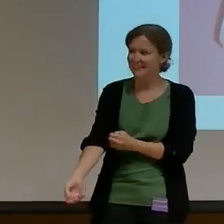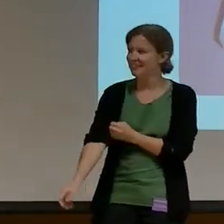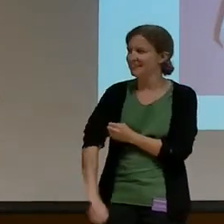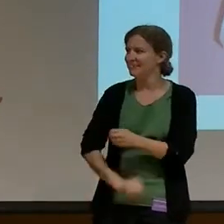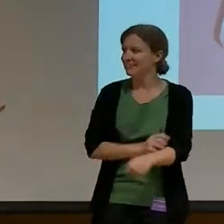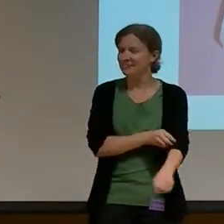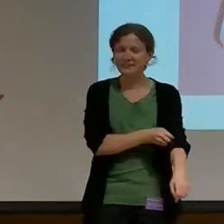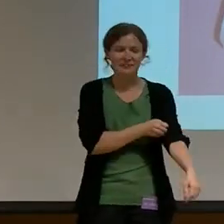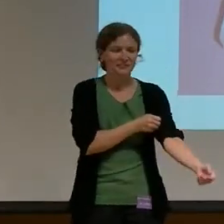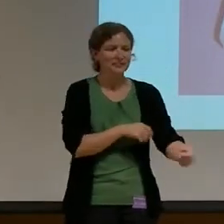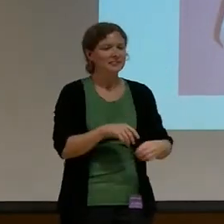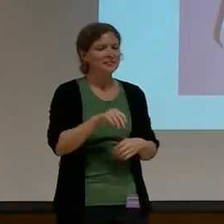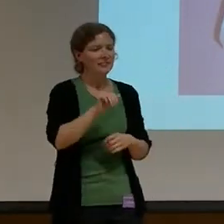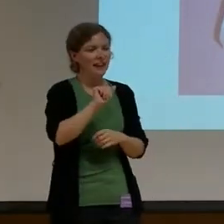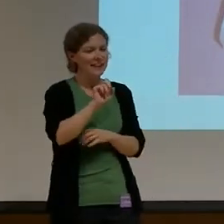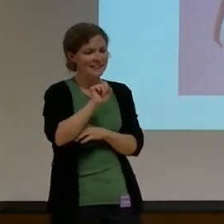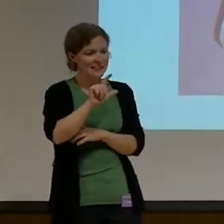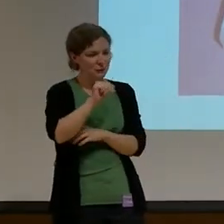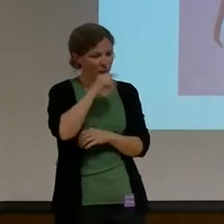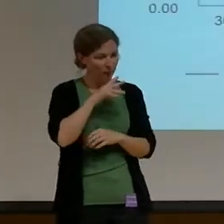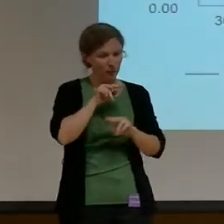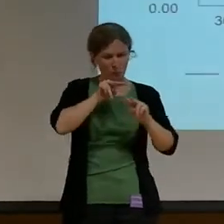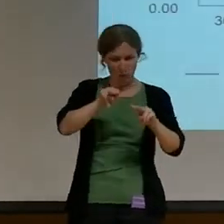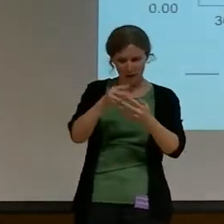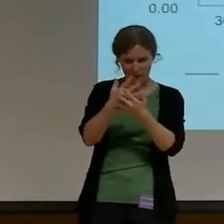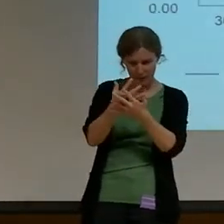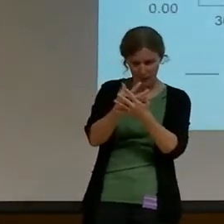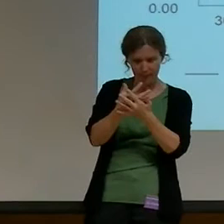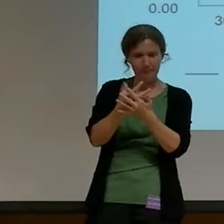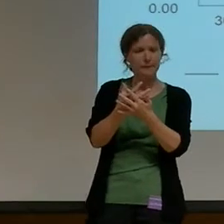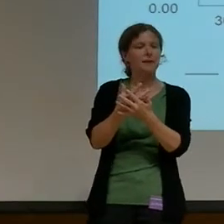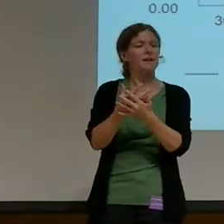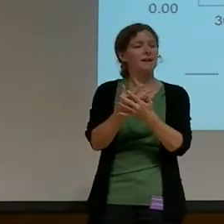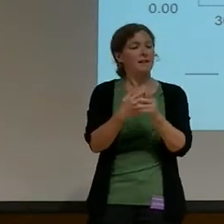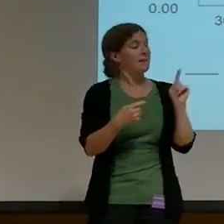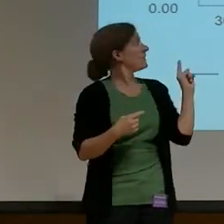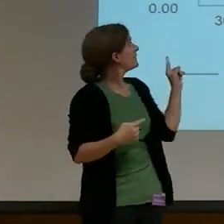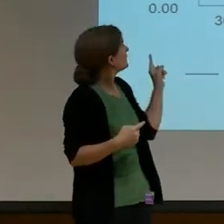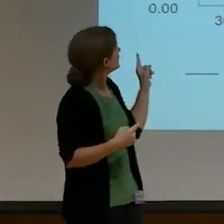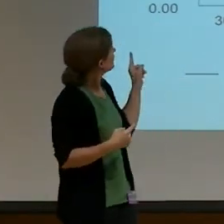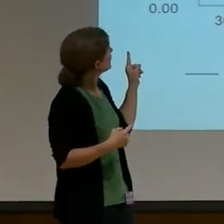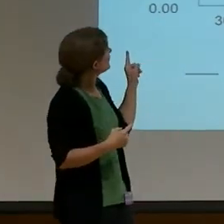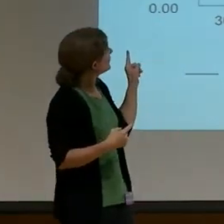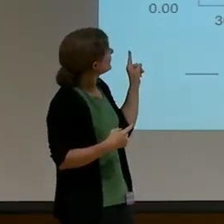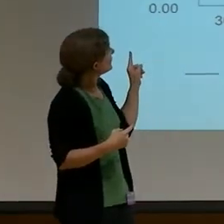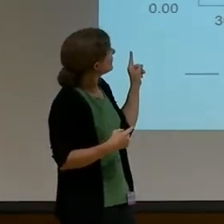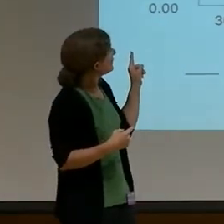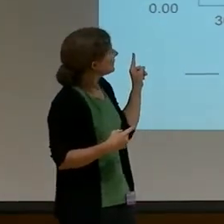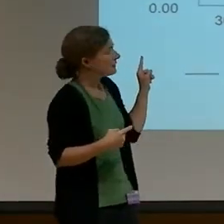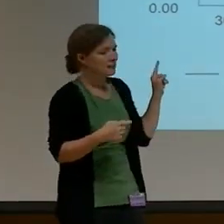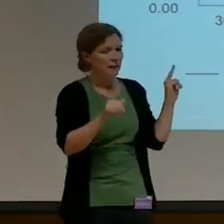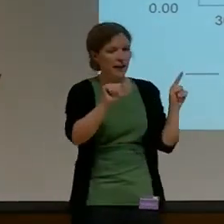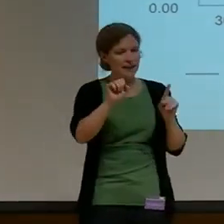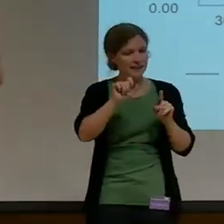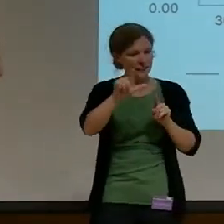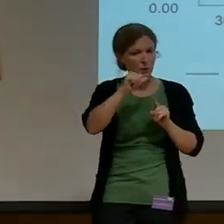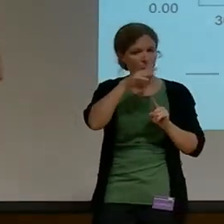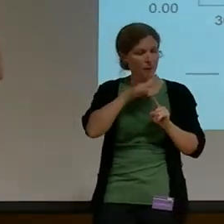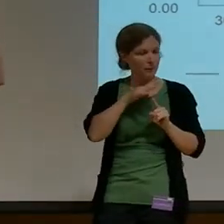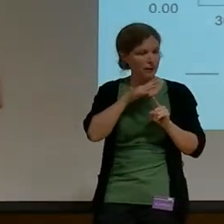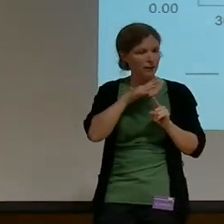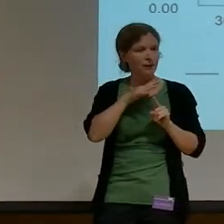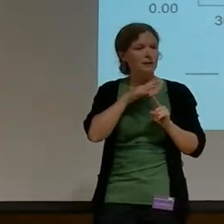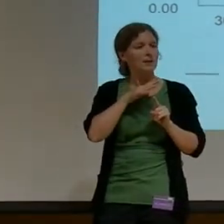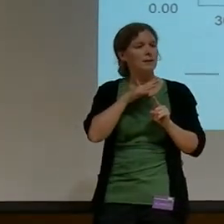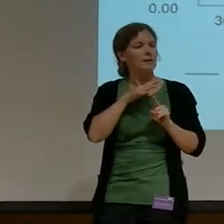So we had asexual women come into the lab, watch erotic films, and this graph just basically shows that asexual women actually had the same